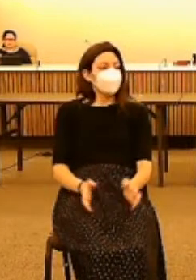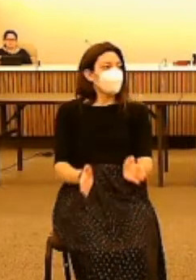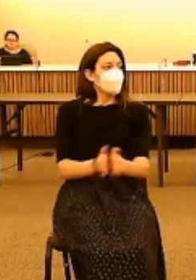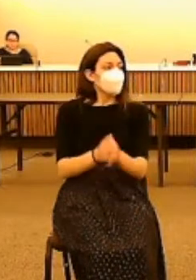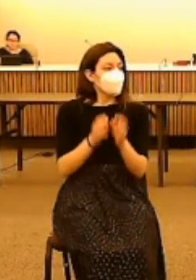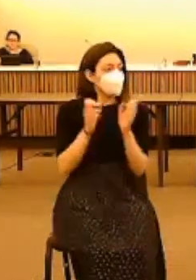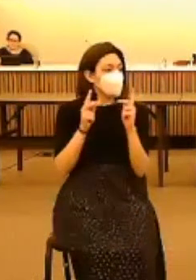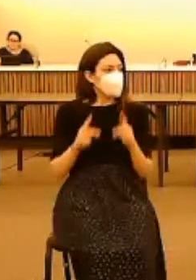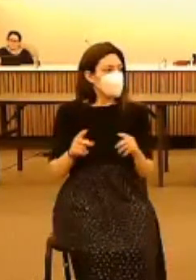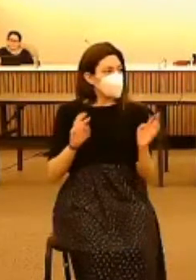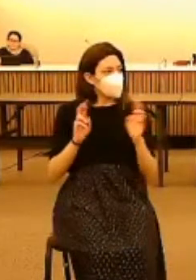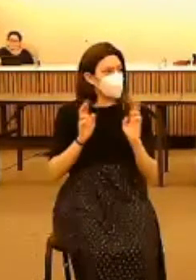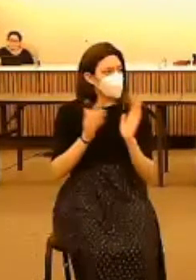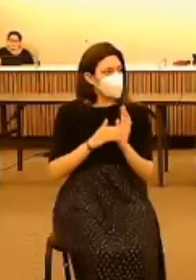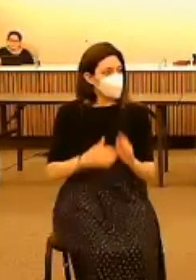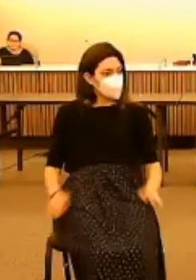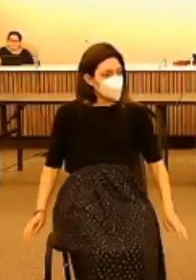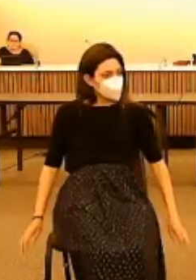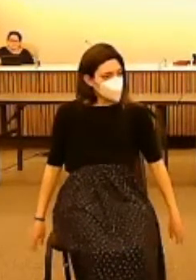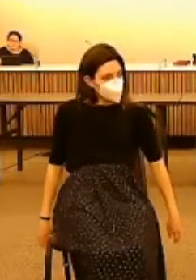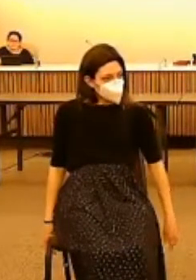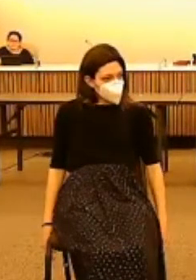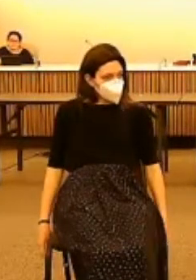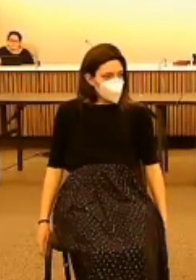Okay, Jenny, I think we're ready to restart.